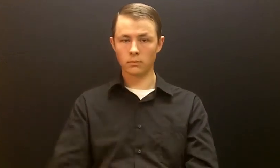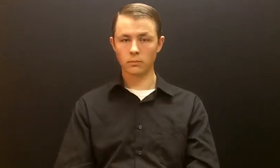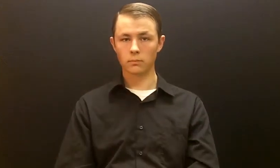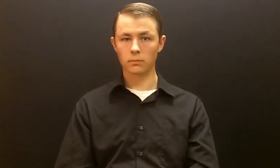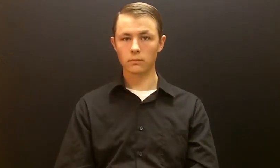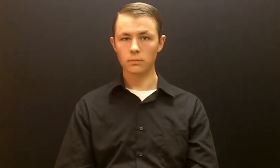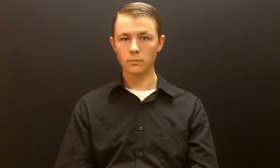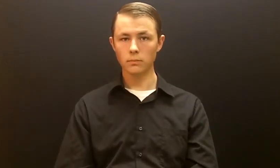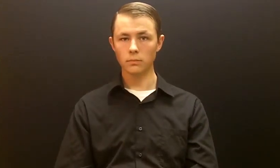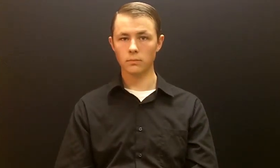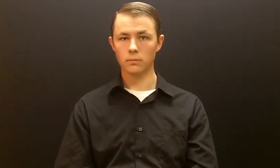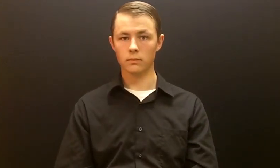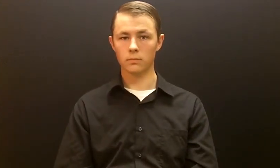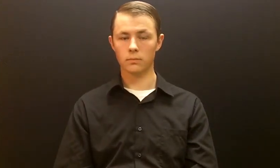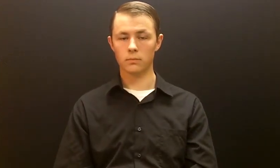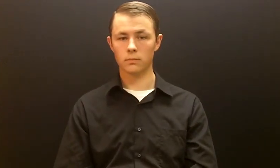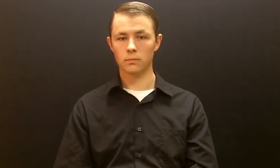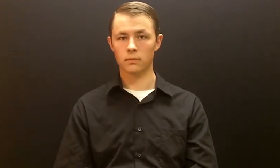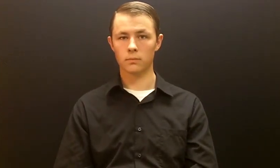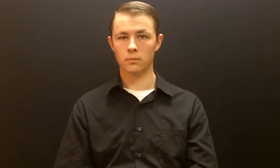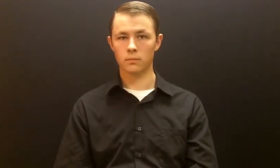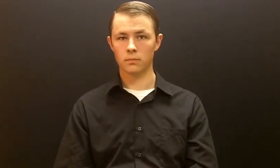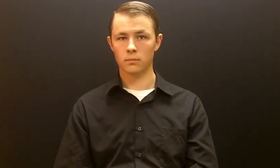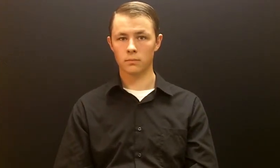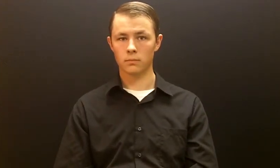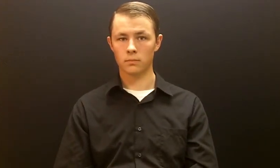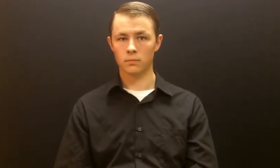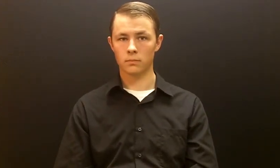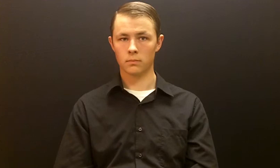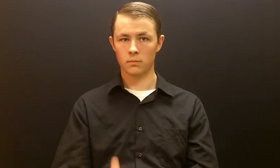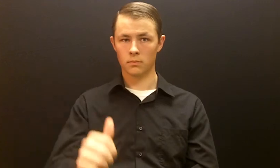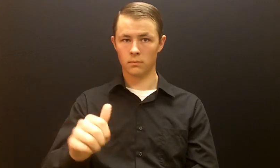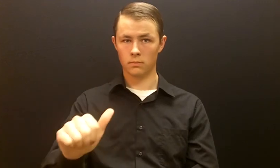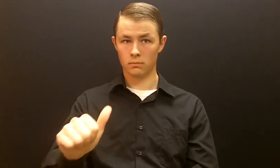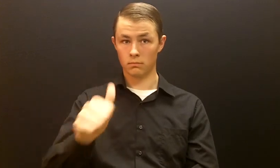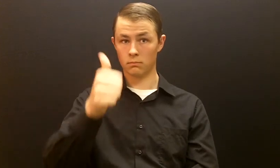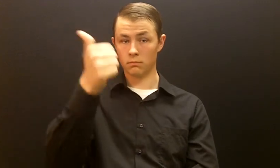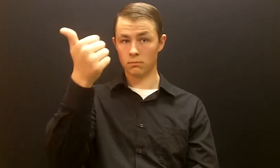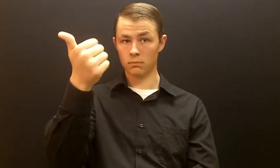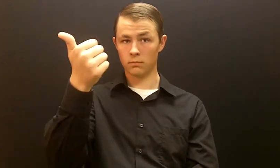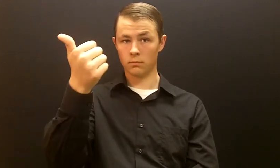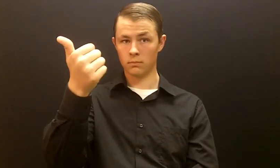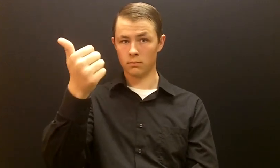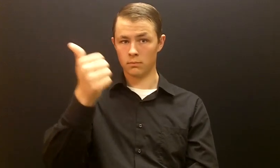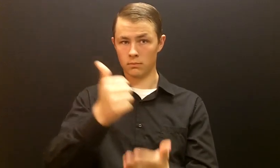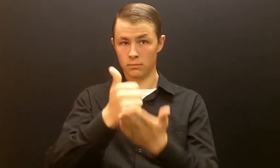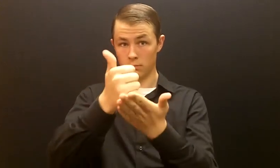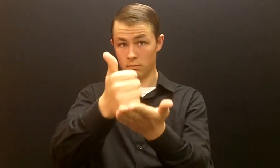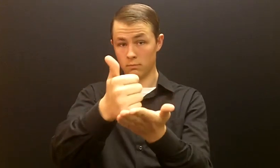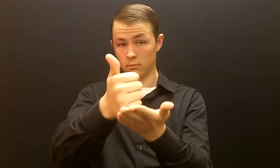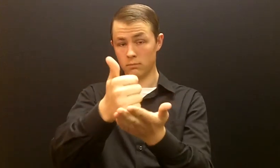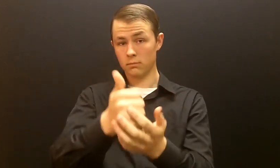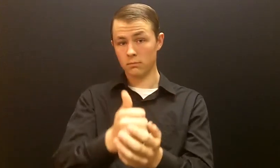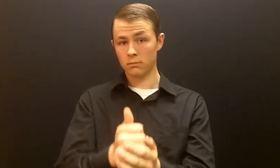And is there anything else I can help you with? Then there's other things to help you with.